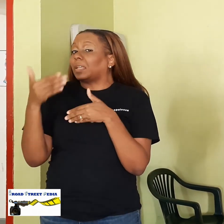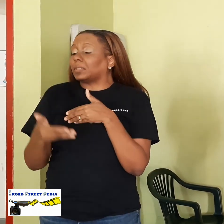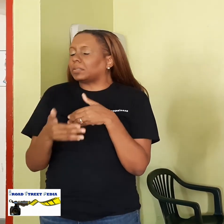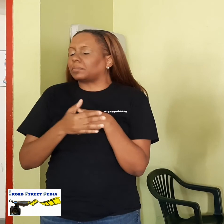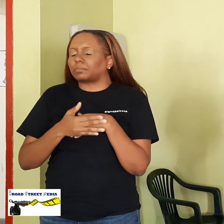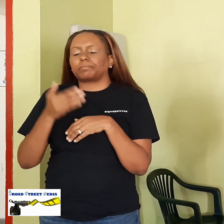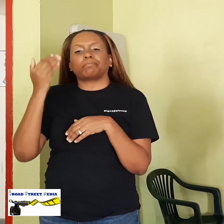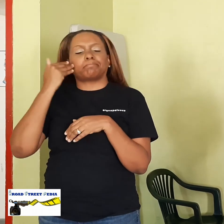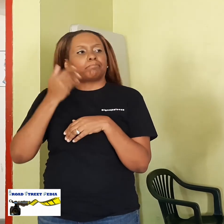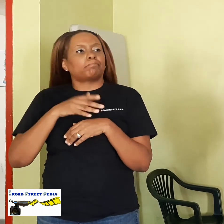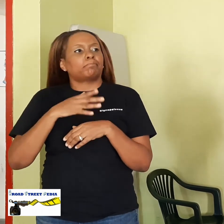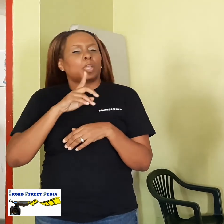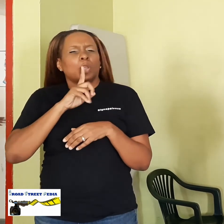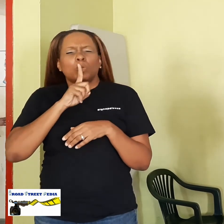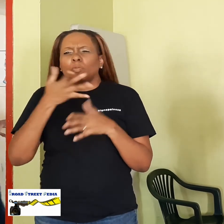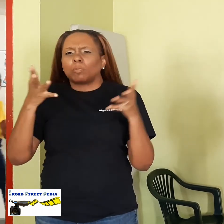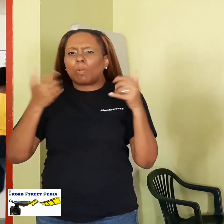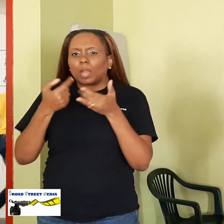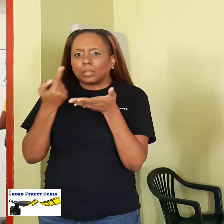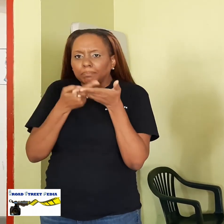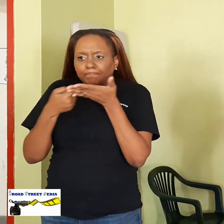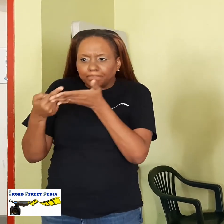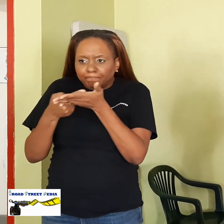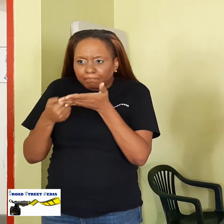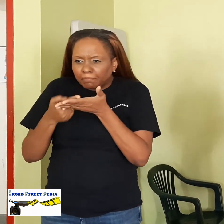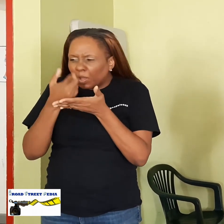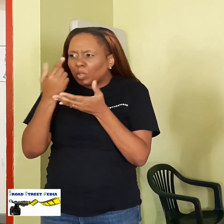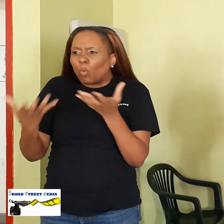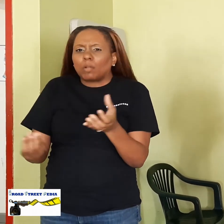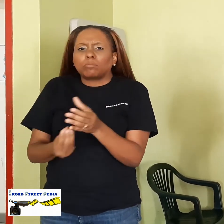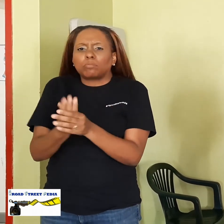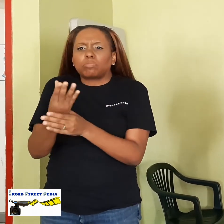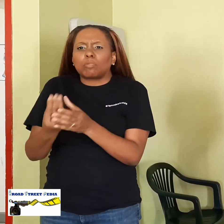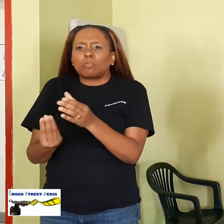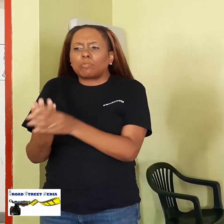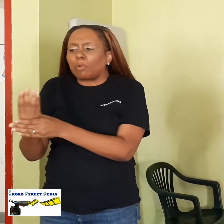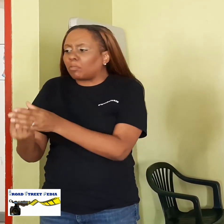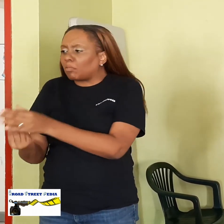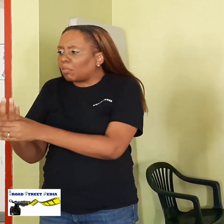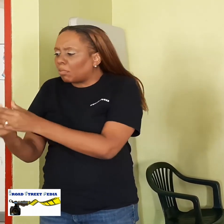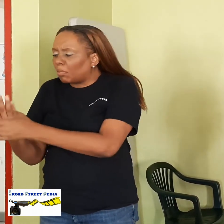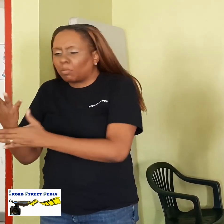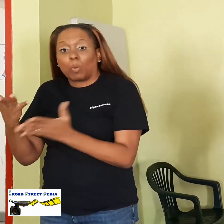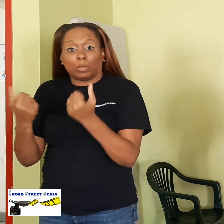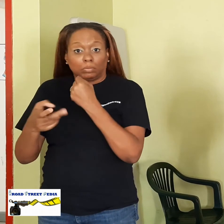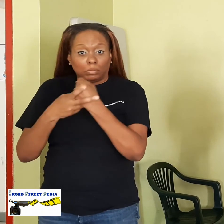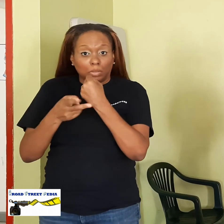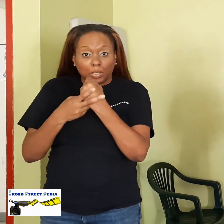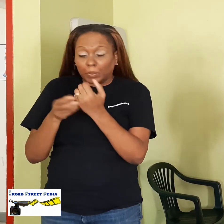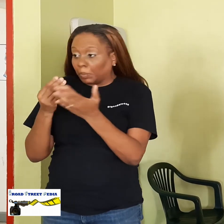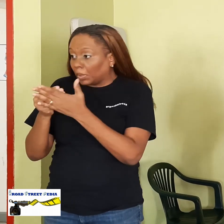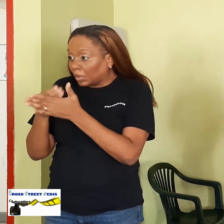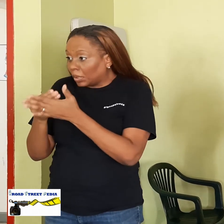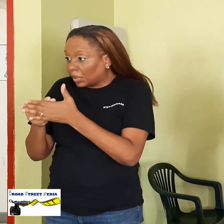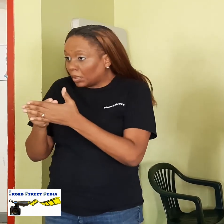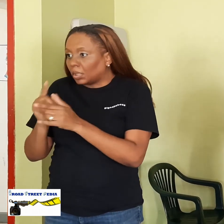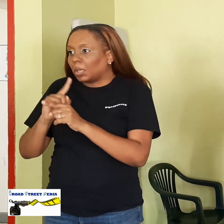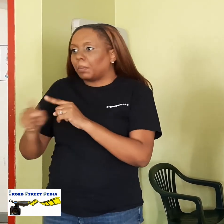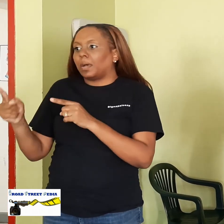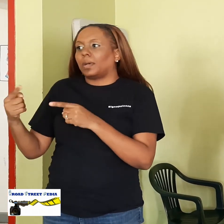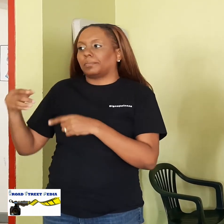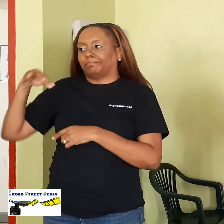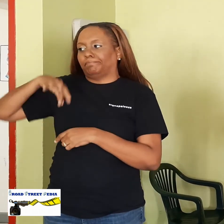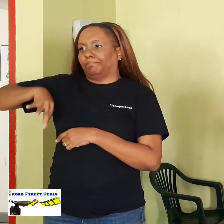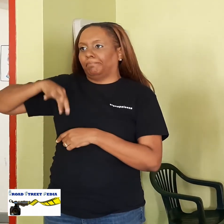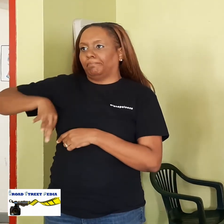backyard farming because we want to get something out of it, like we said, to save money and also to gain some money if we